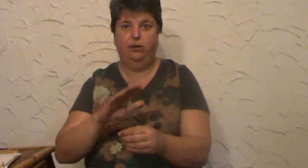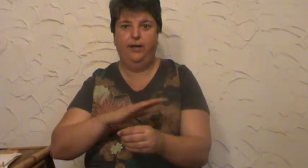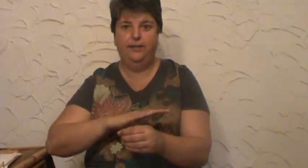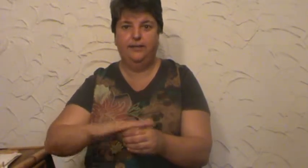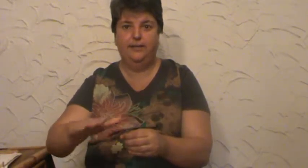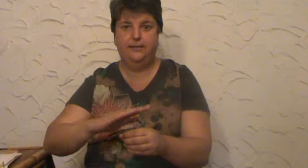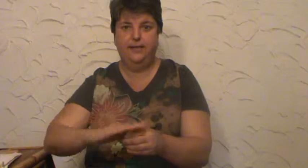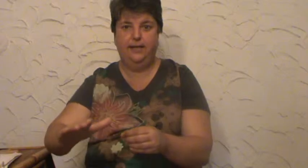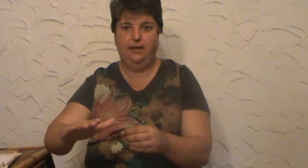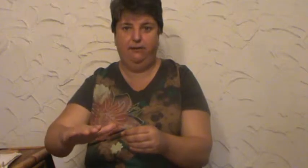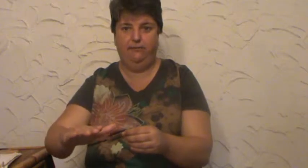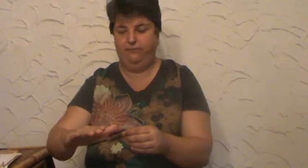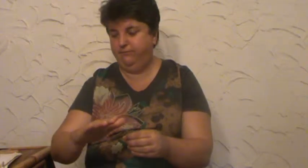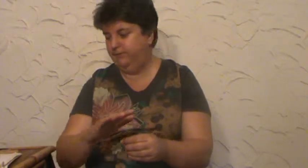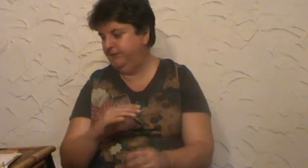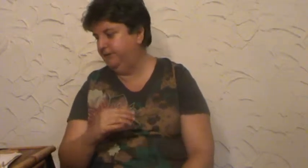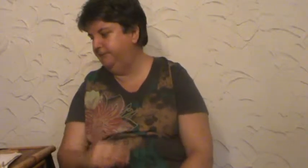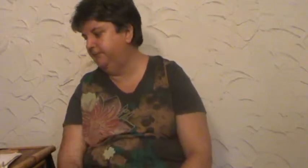And this is enough.